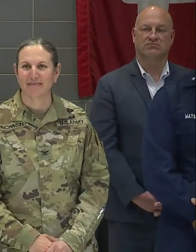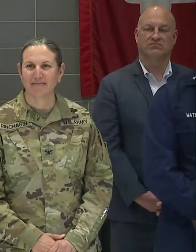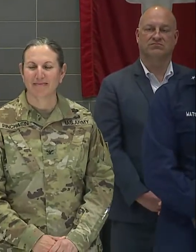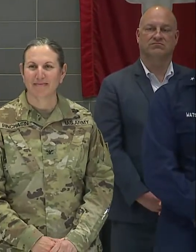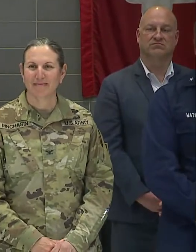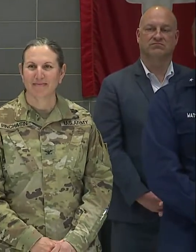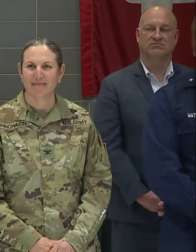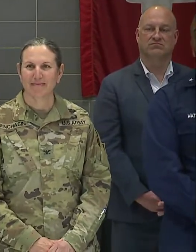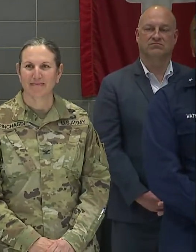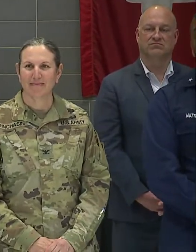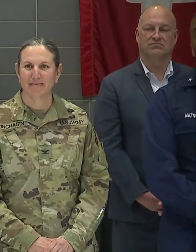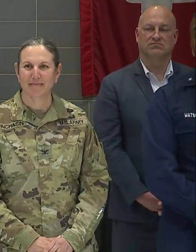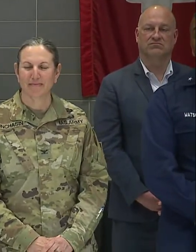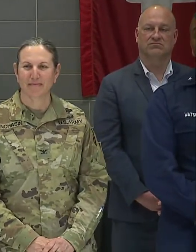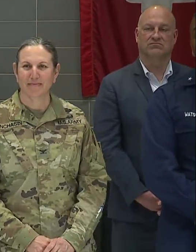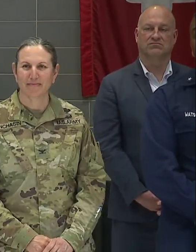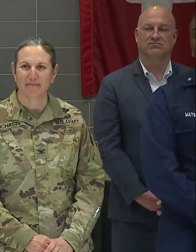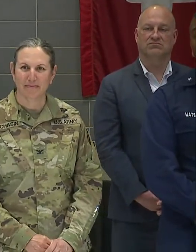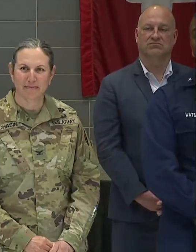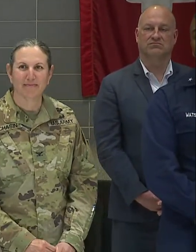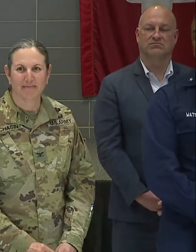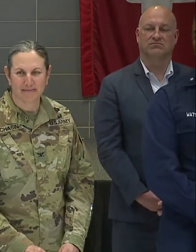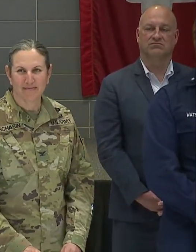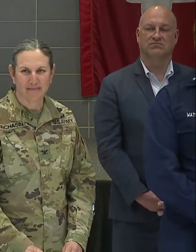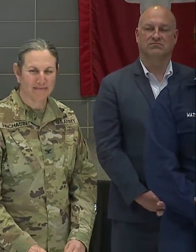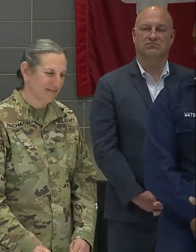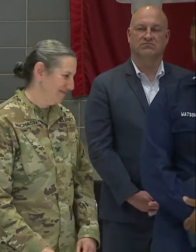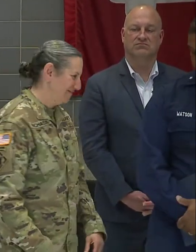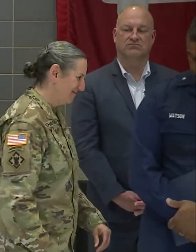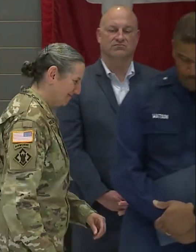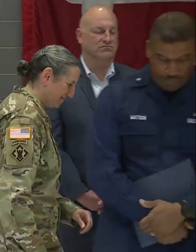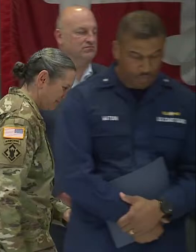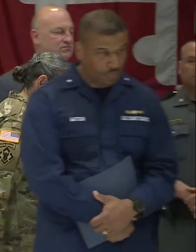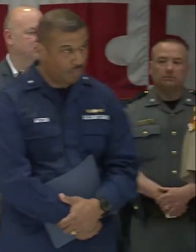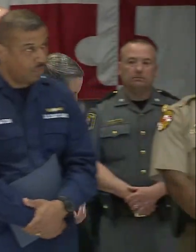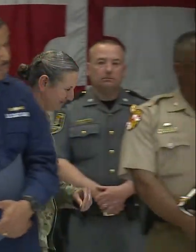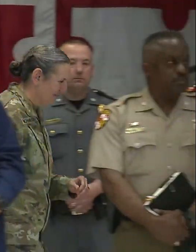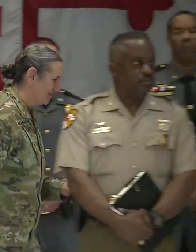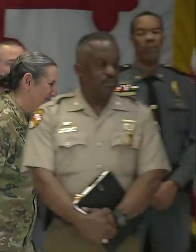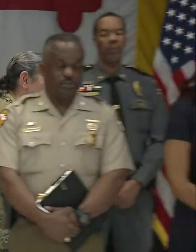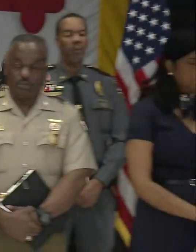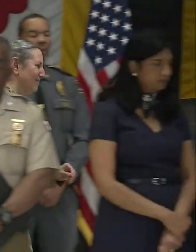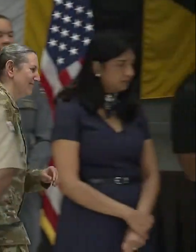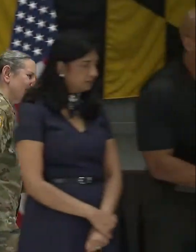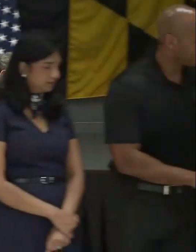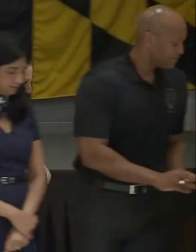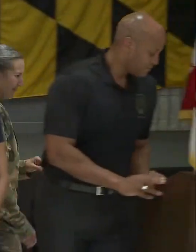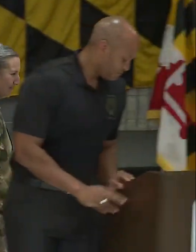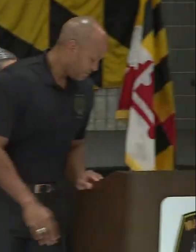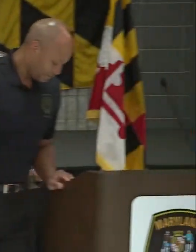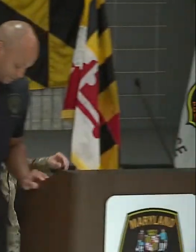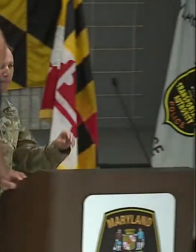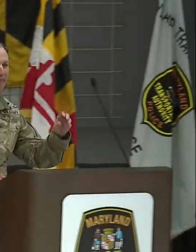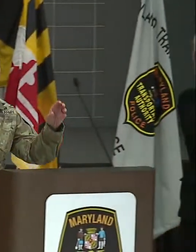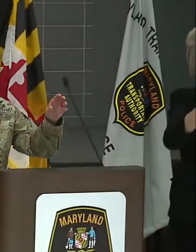pieces will you have to break down that bridge to remove it from the ship?